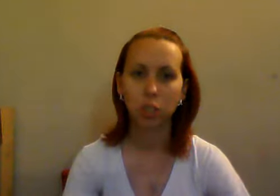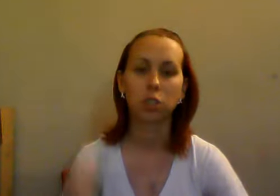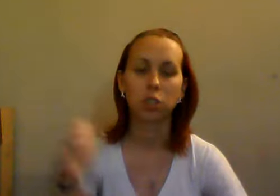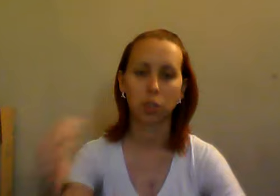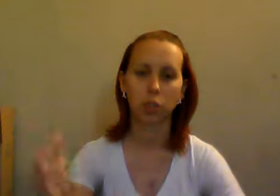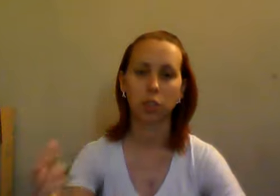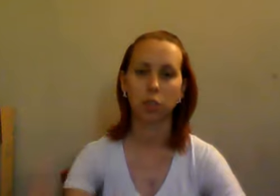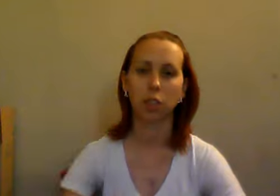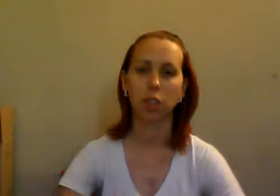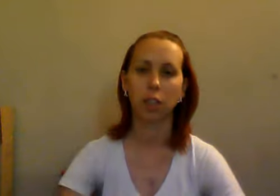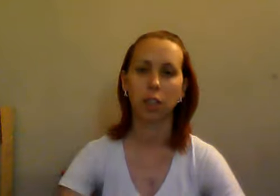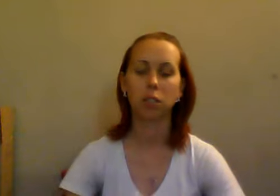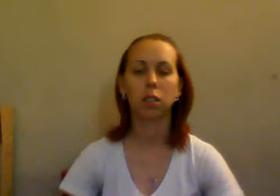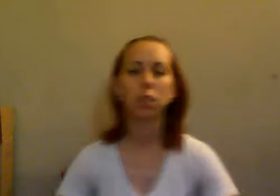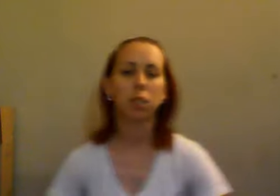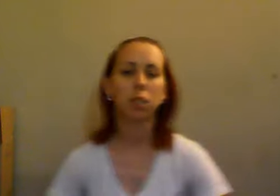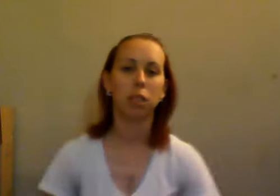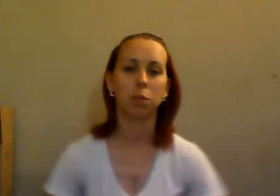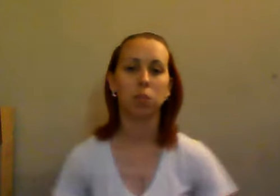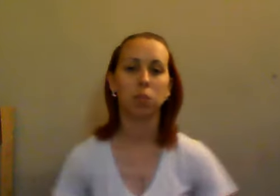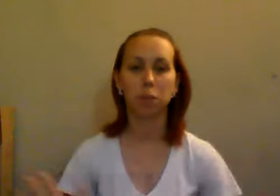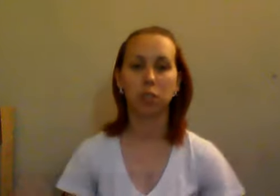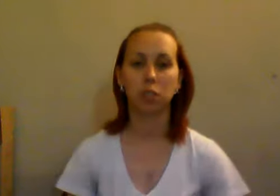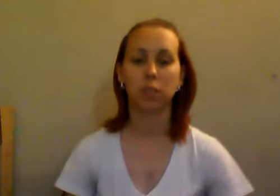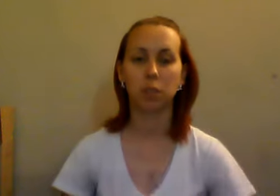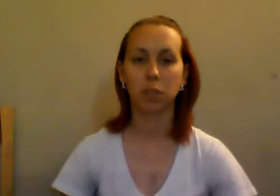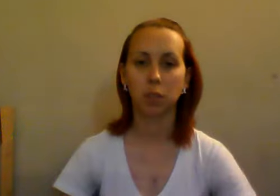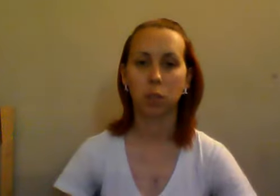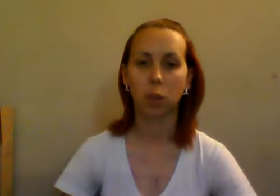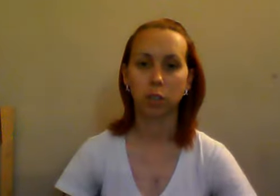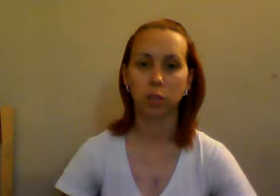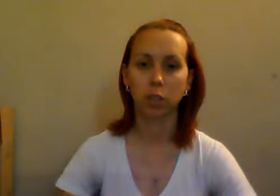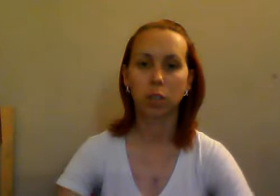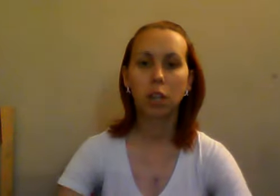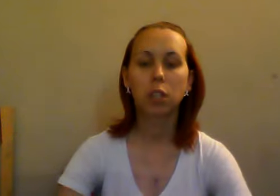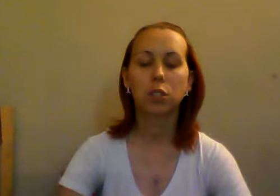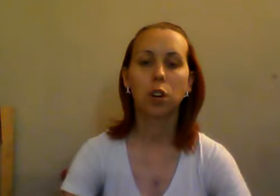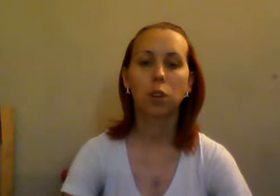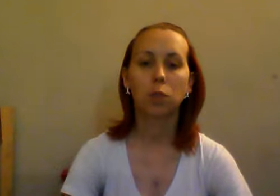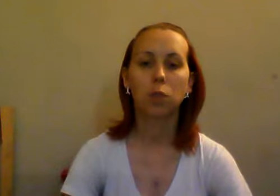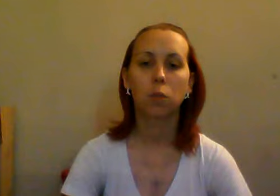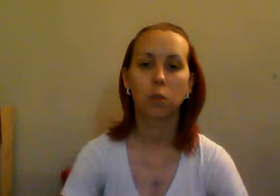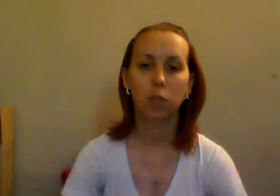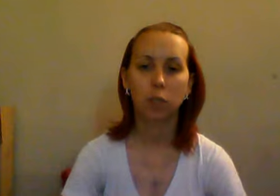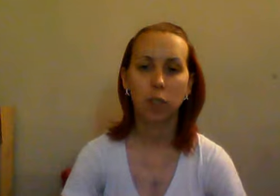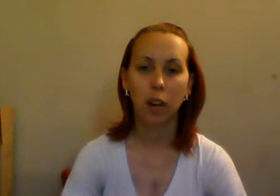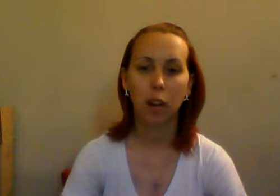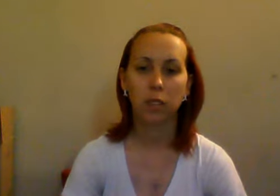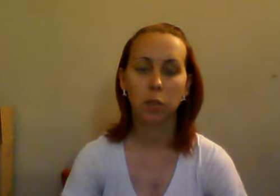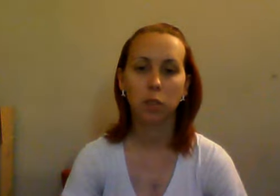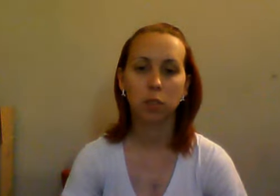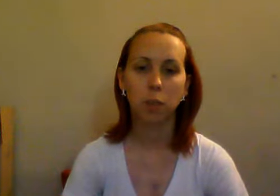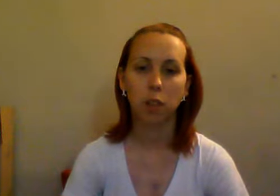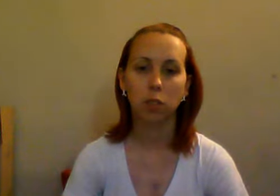to show that you're switching letters. So just make sure that's something to watch for. So what I'm going to do now is I'm going to spell